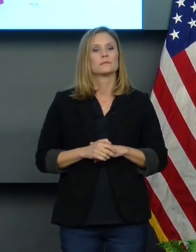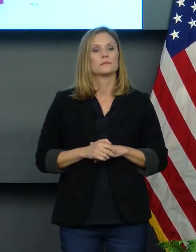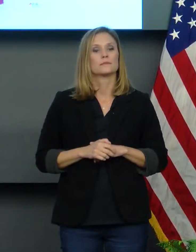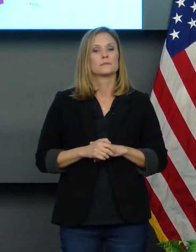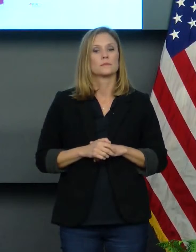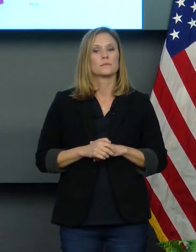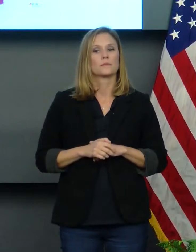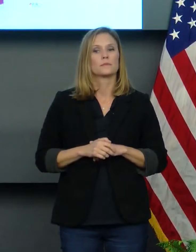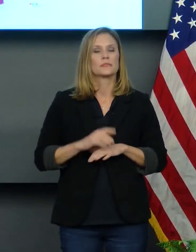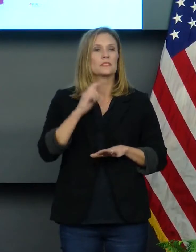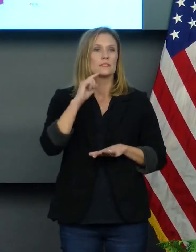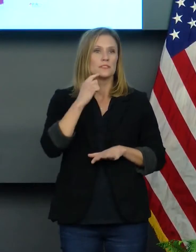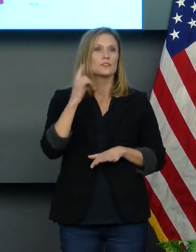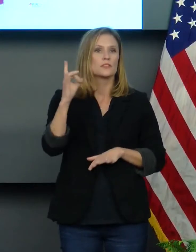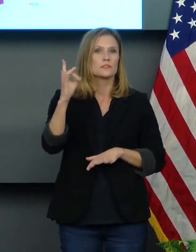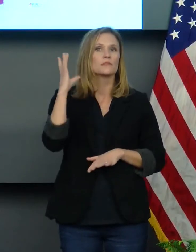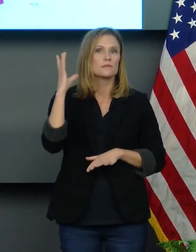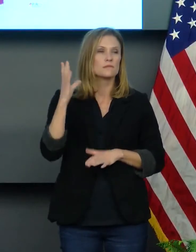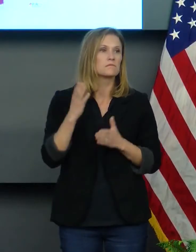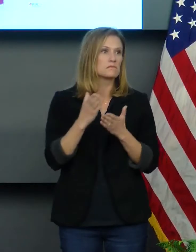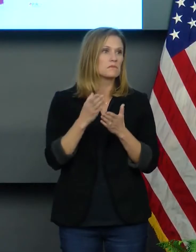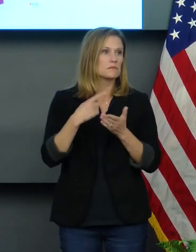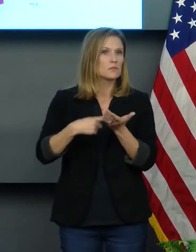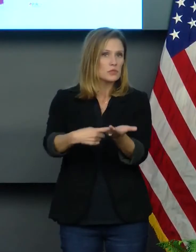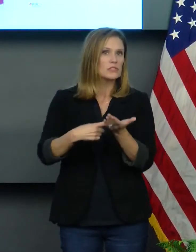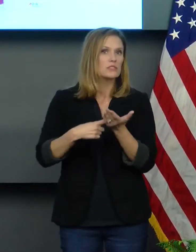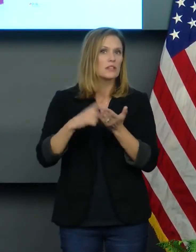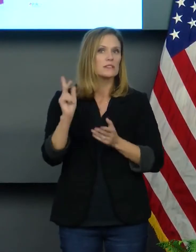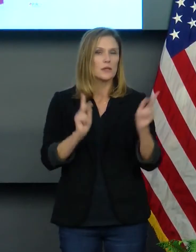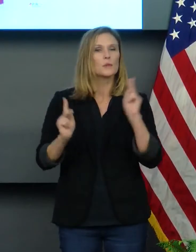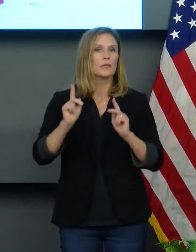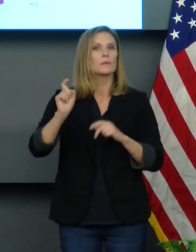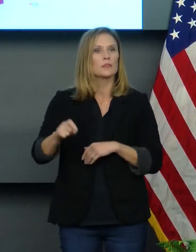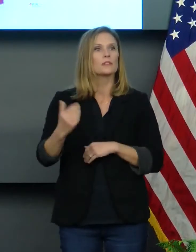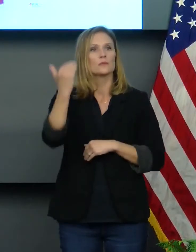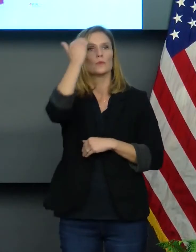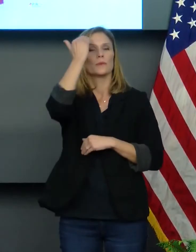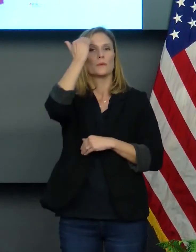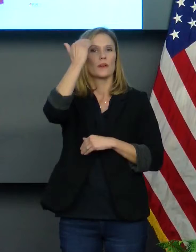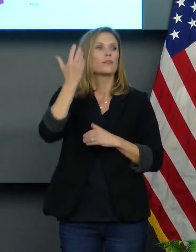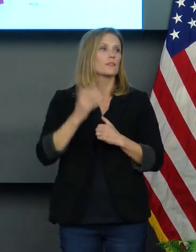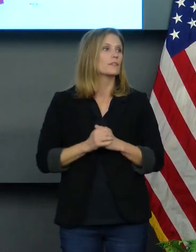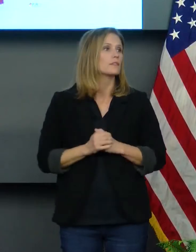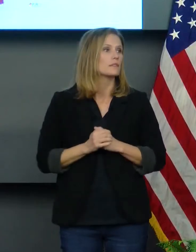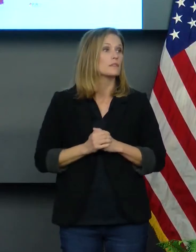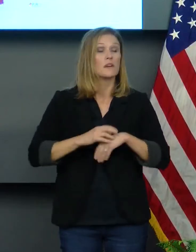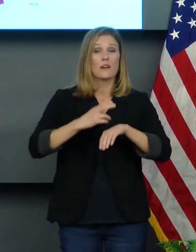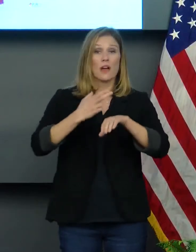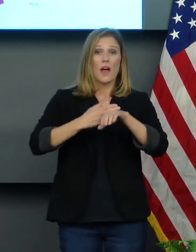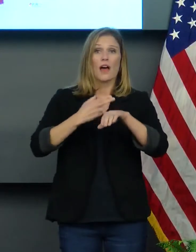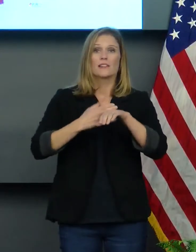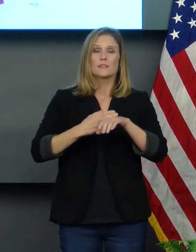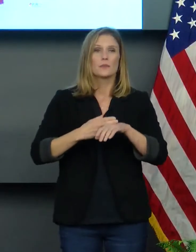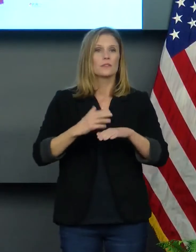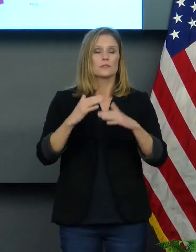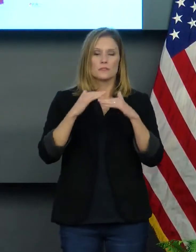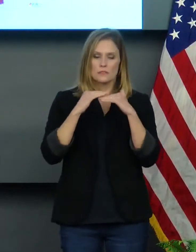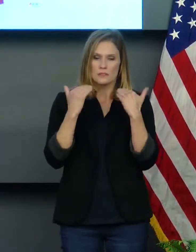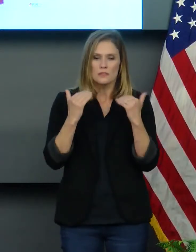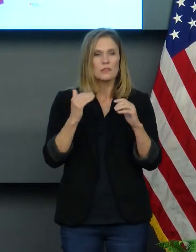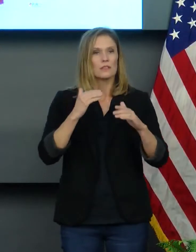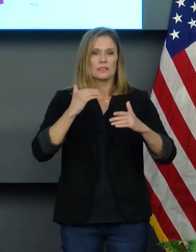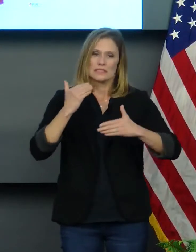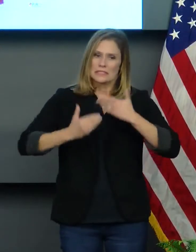And that's a serious thing to discuss, and people need to be aware of that. Hospitals are stretched to the point that they